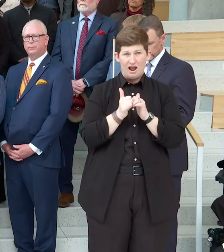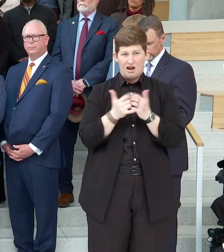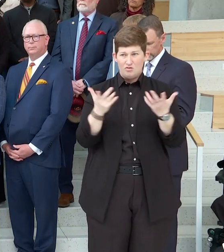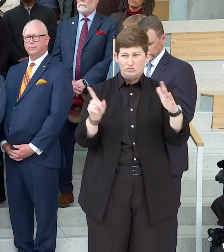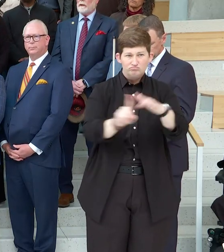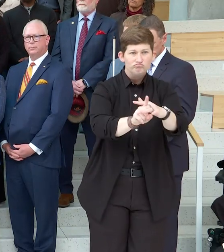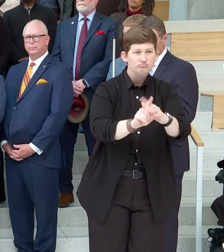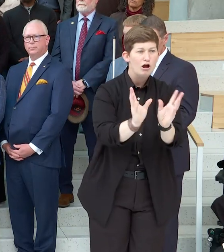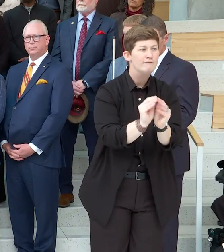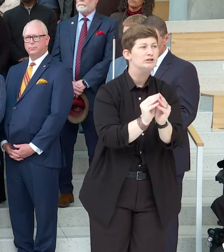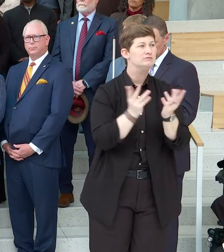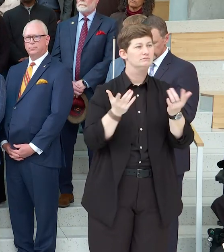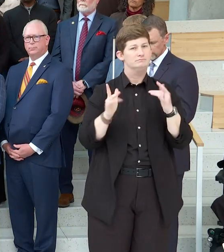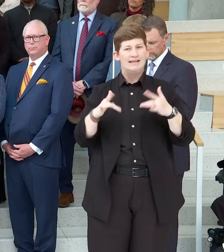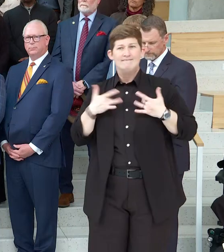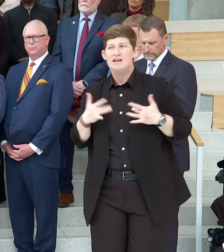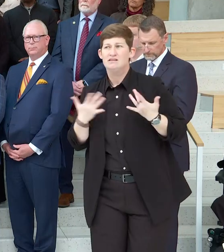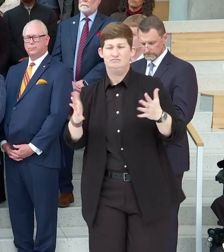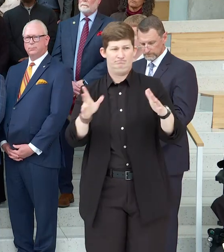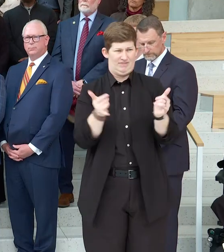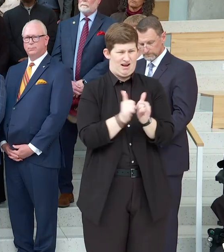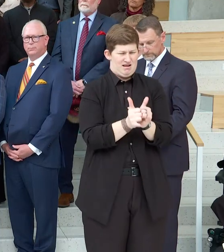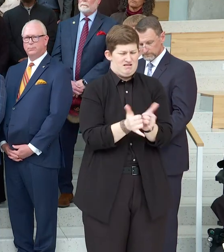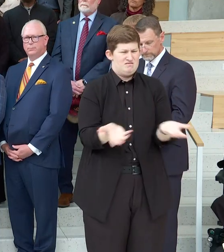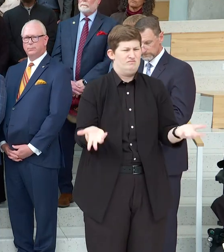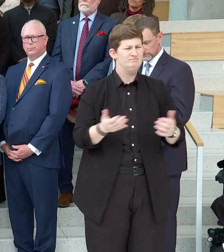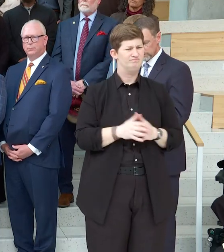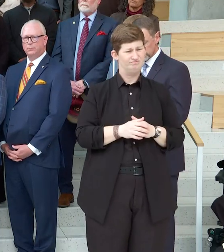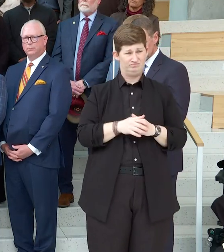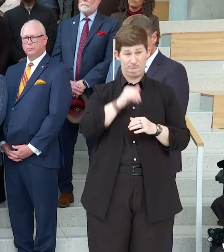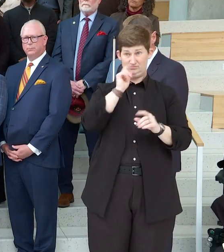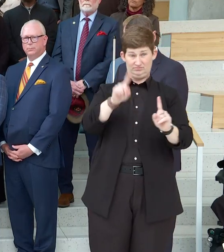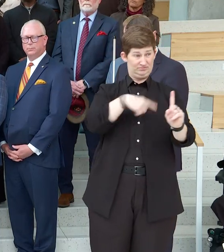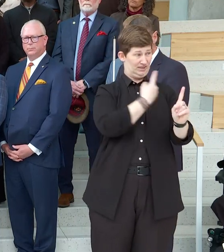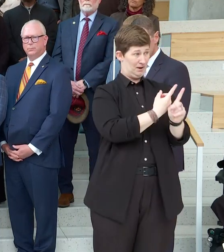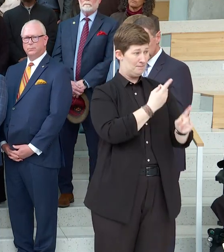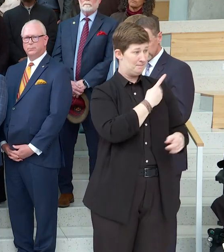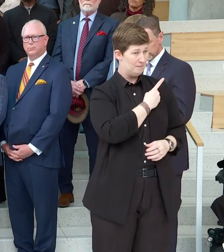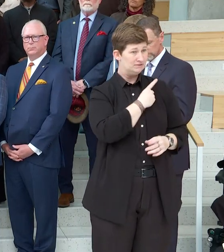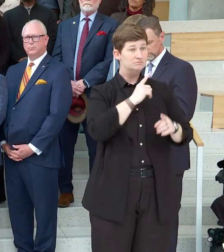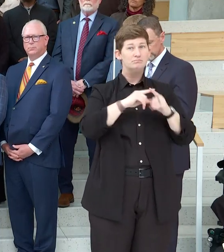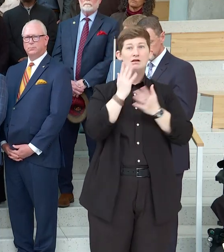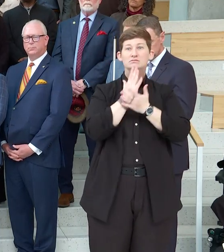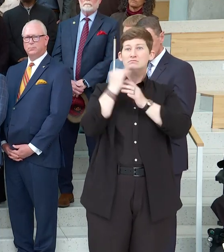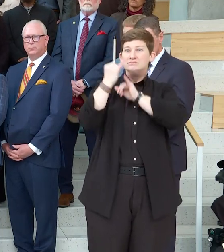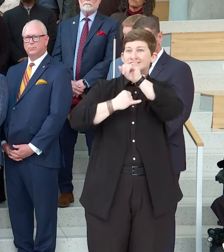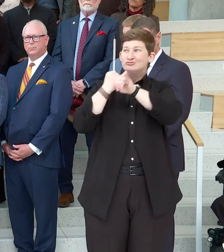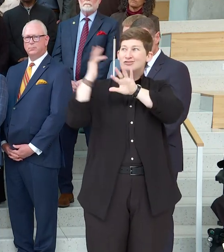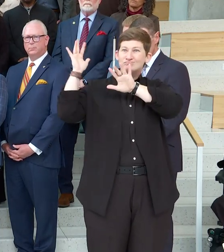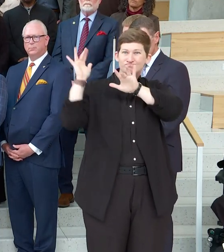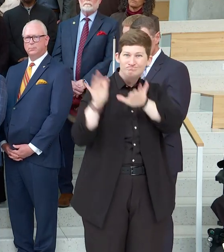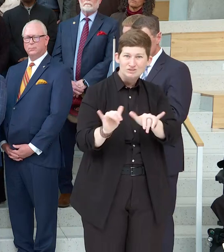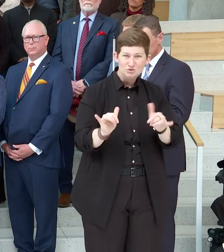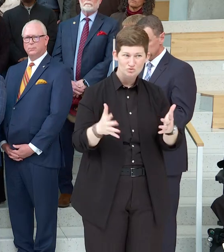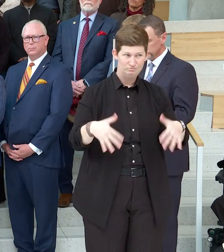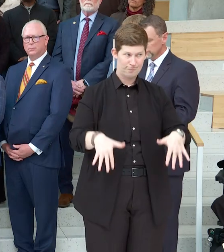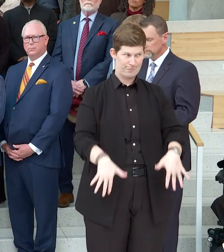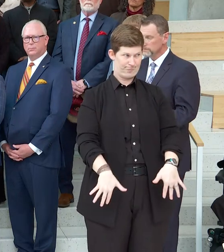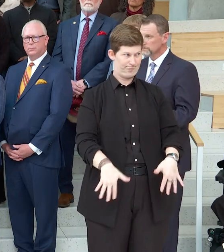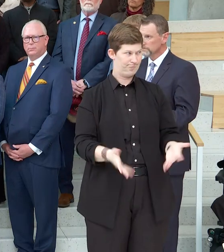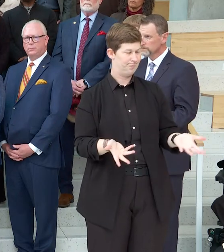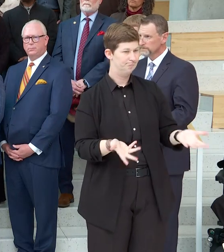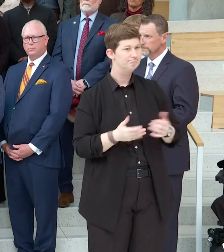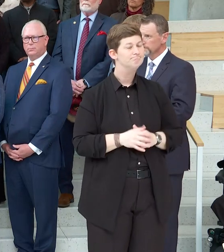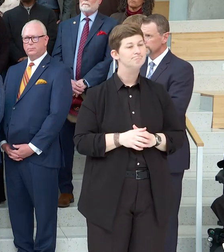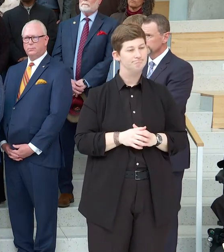to people not just in Minneapolis but internationally. In April, Minneapolis is hosting the North Country Regional Volleyball Tournament